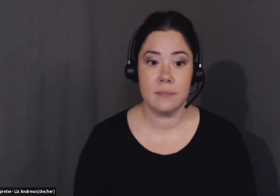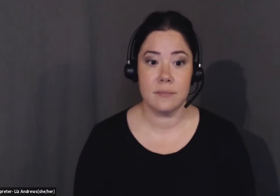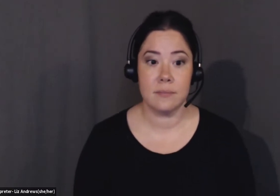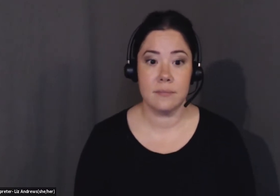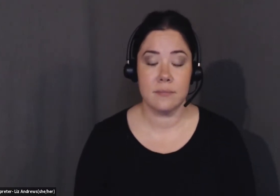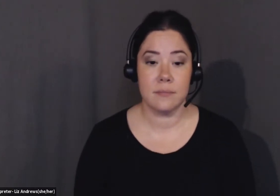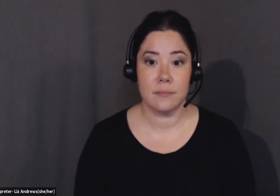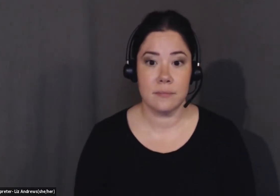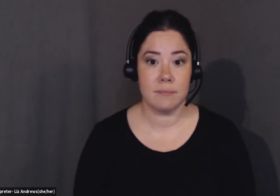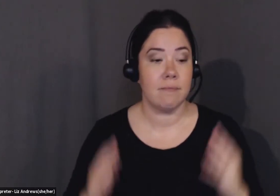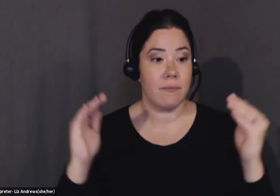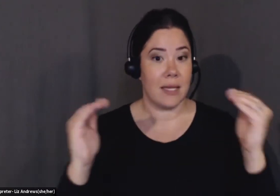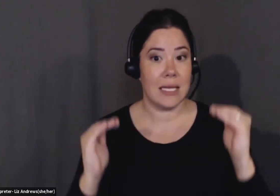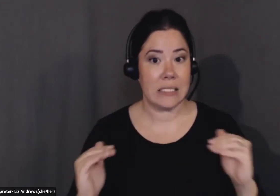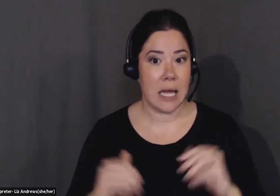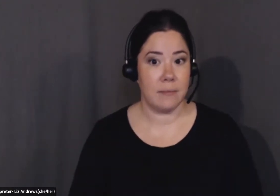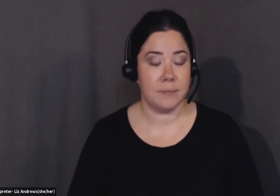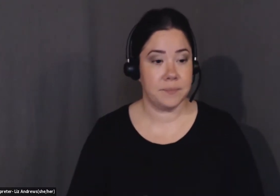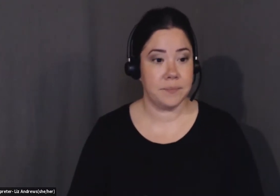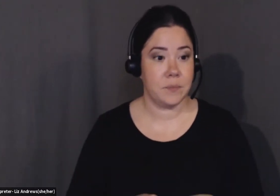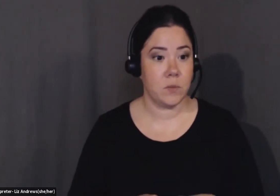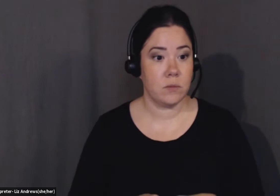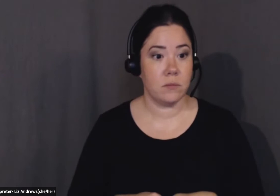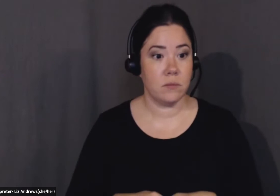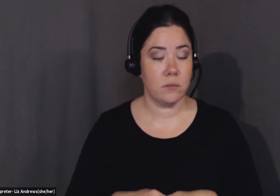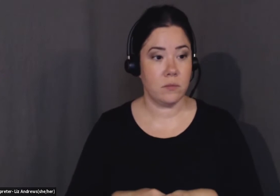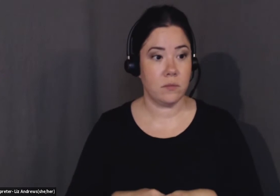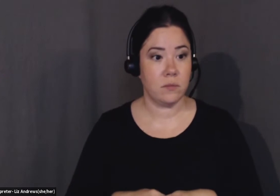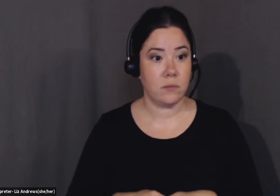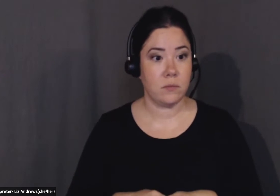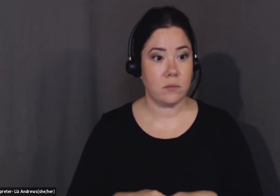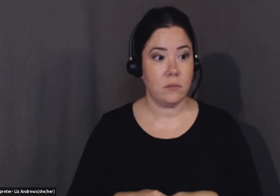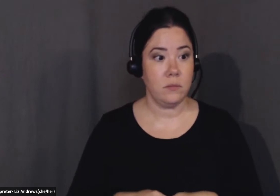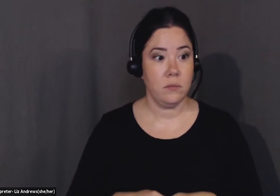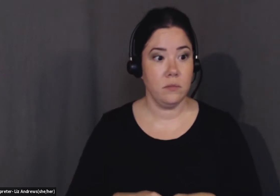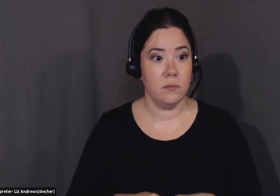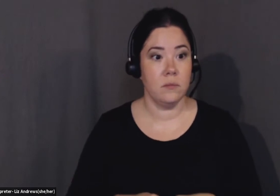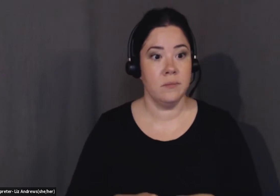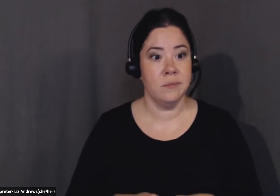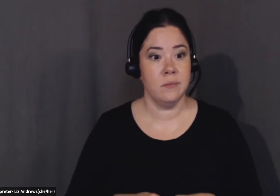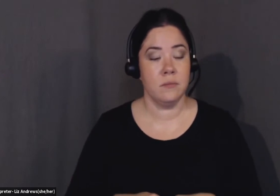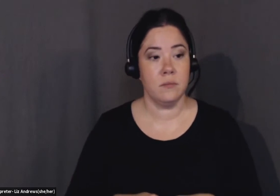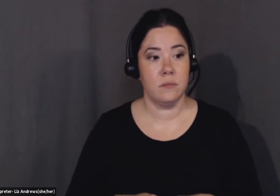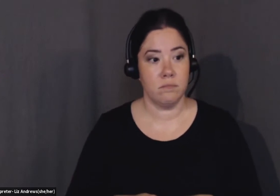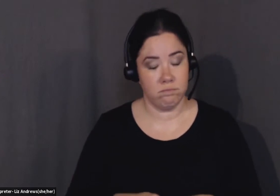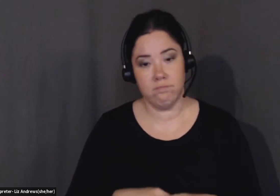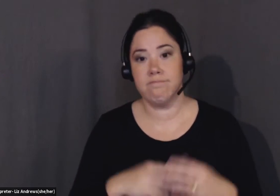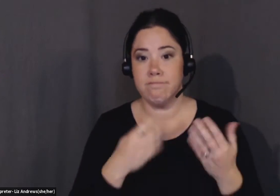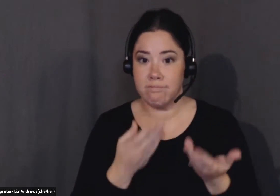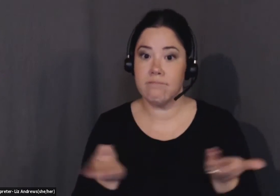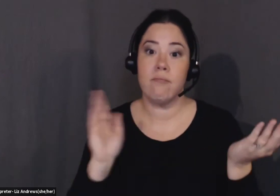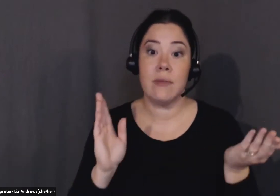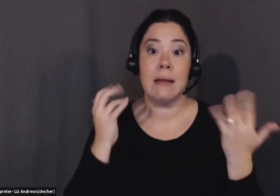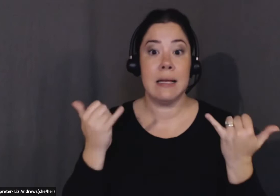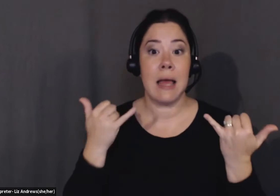You can go to the next slide. Okay, this is where we open it